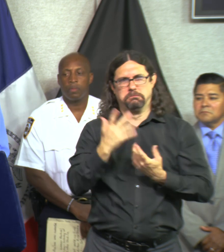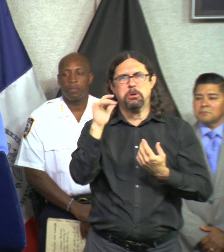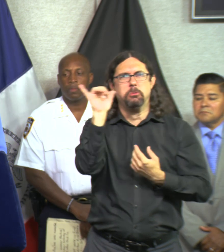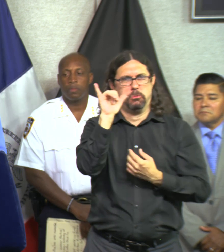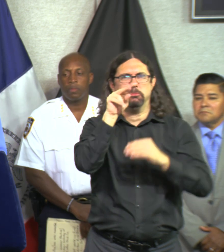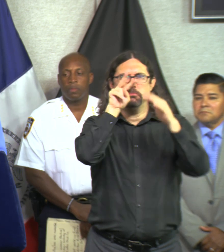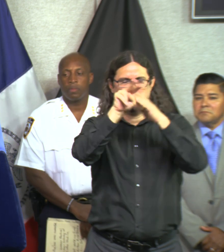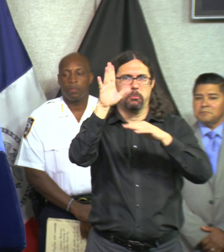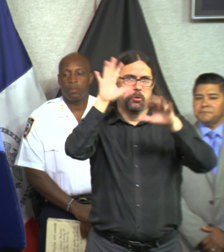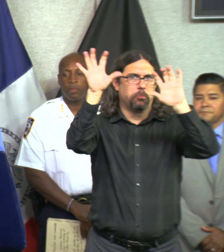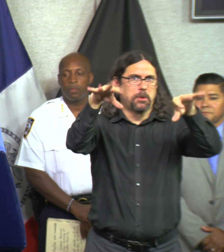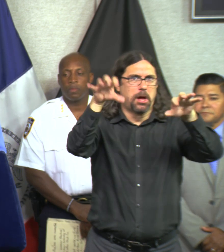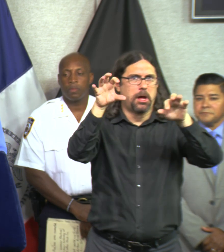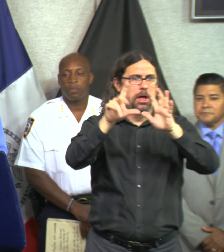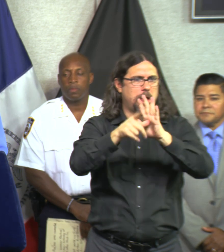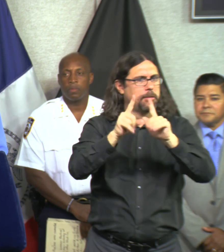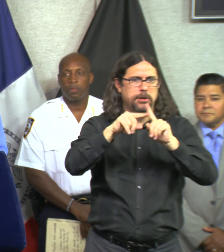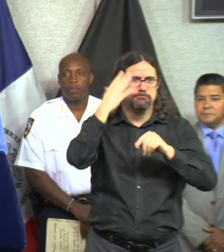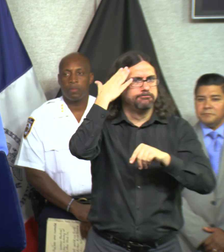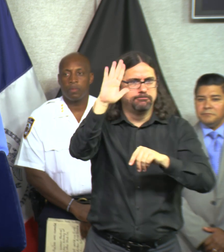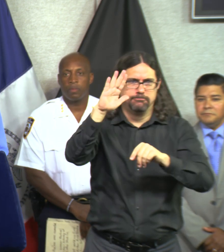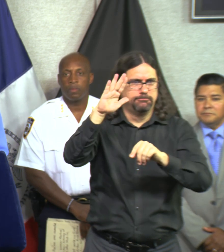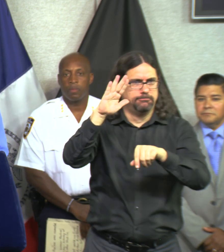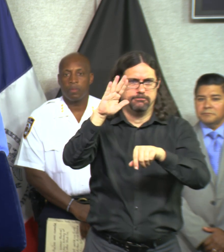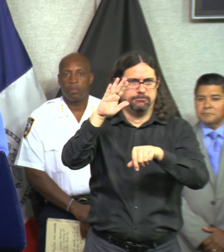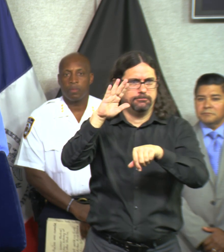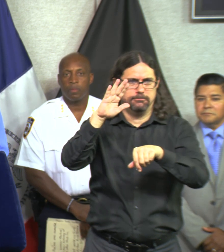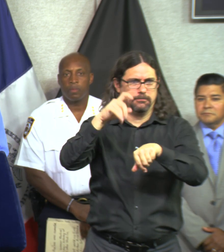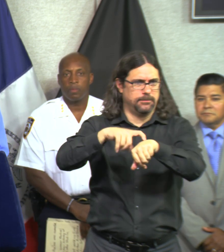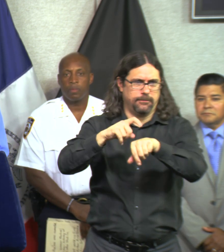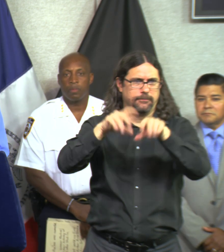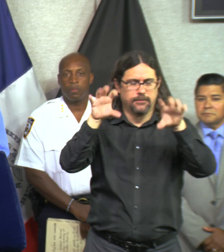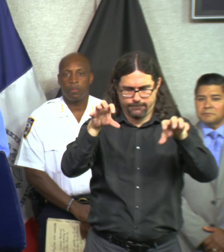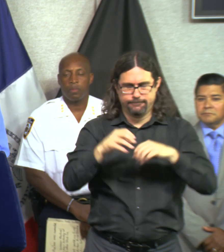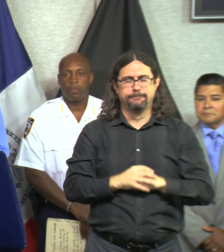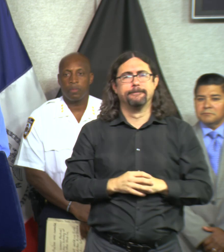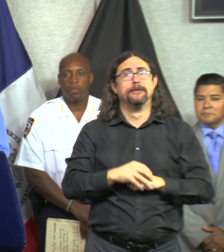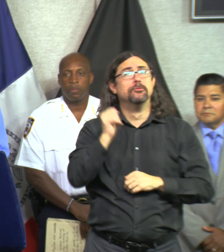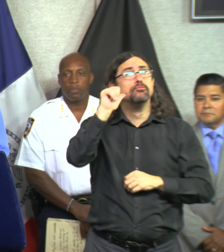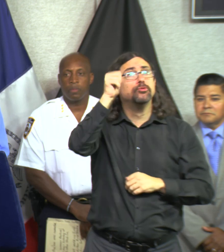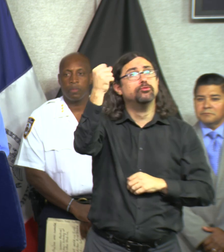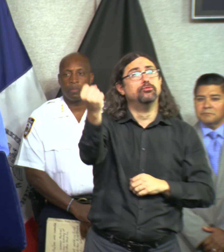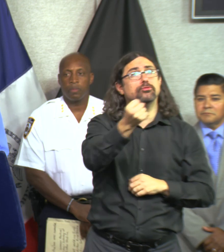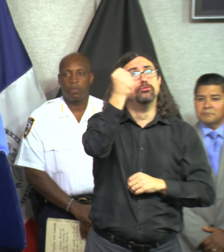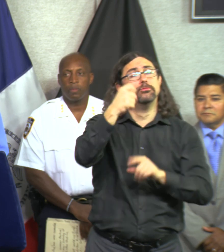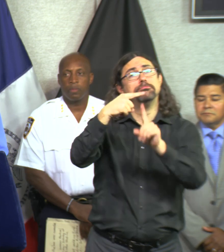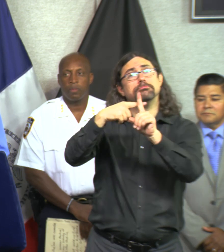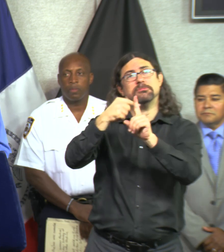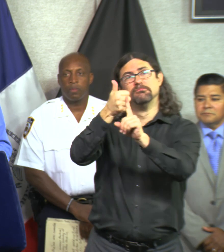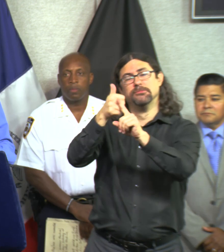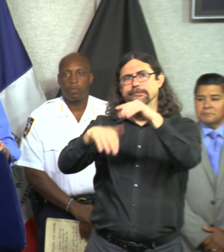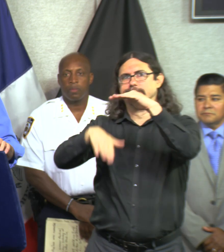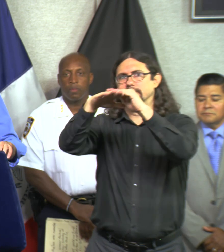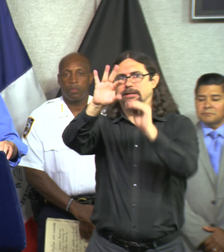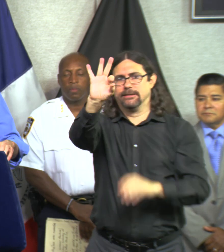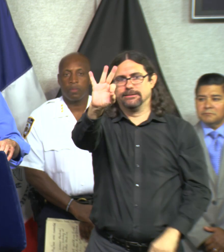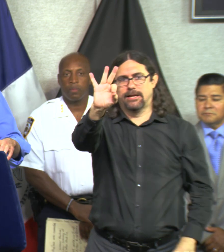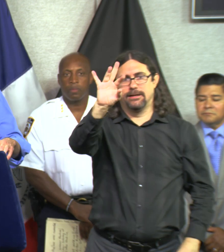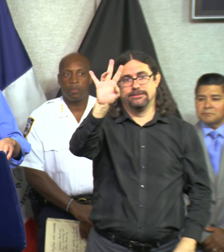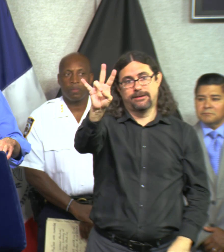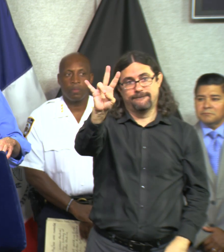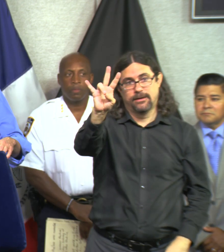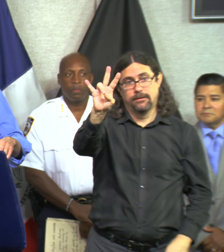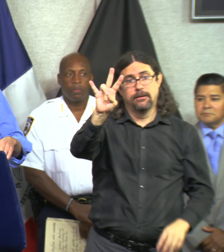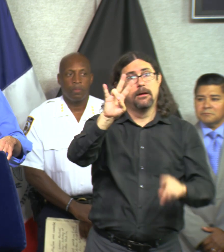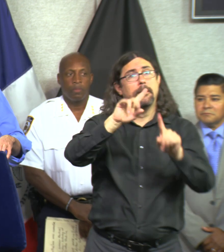temperature high predicted of 97 degrees, heat index of 111 degrees, again, with